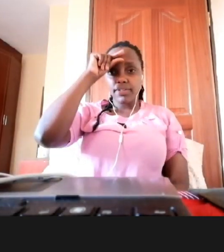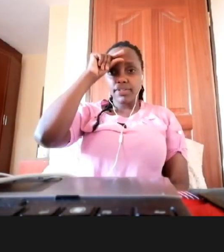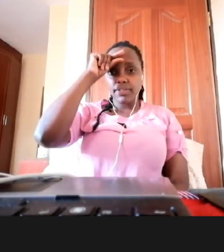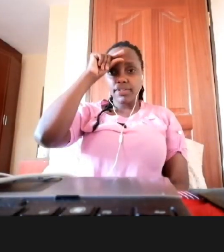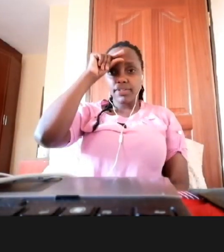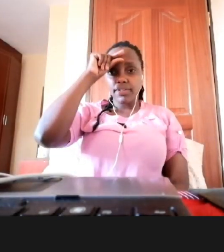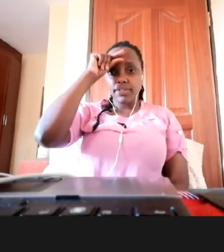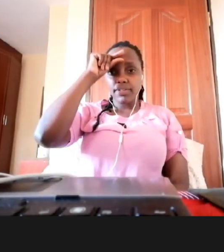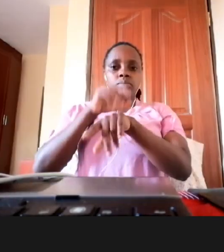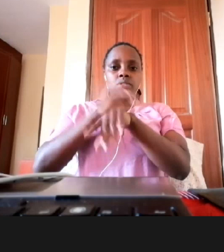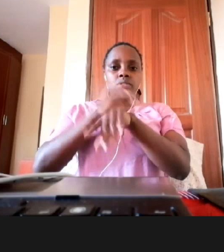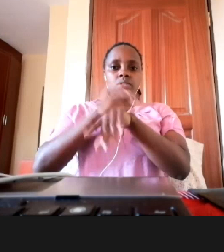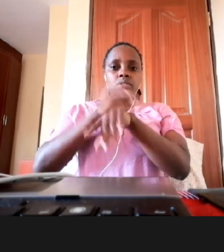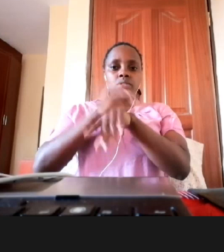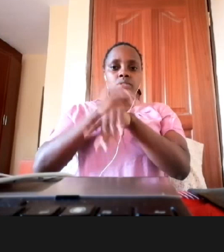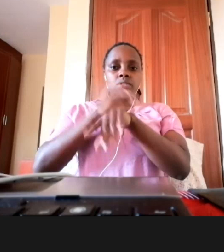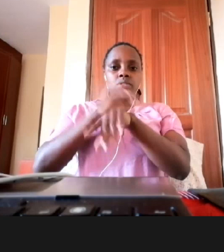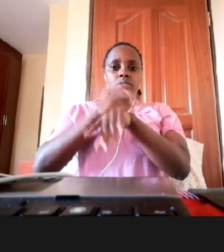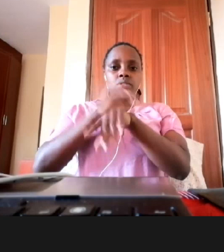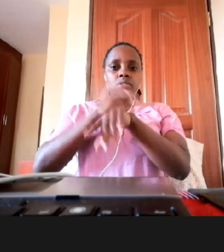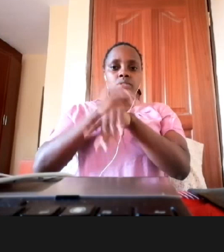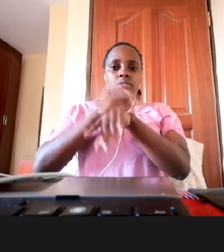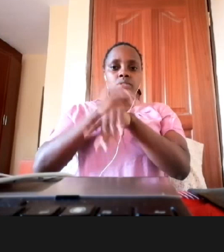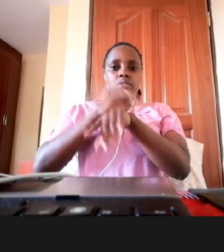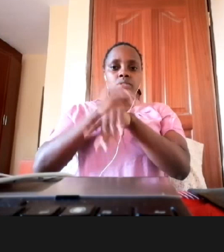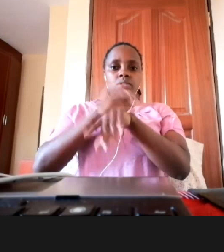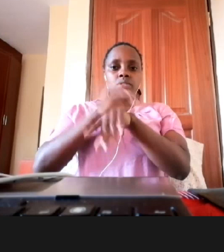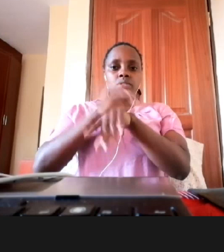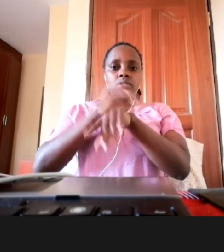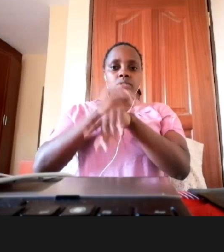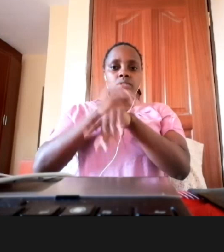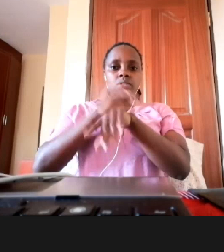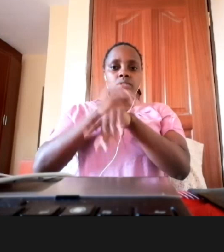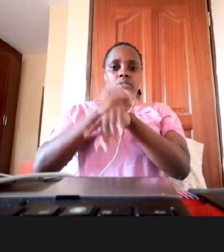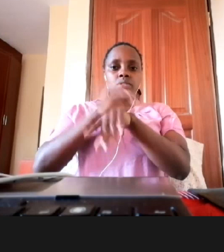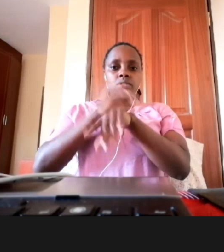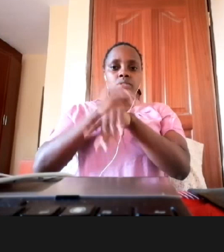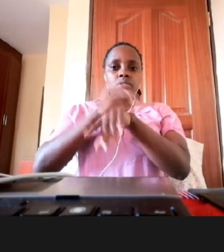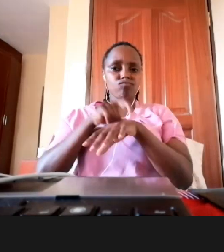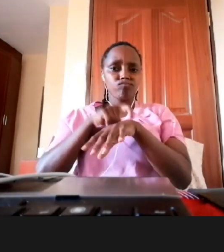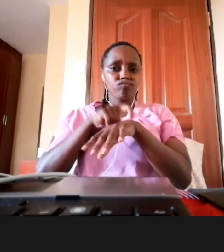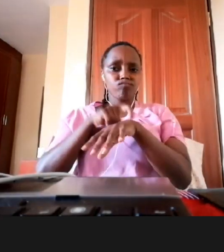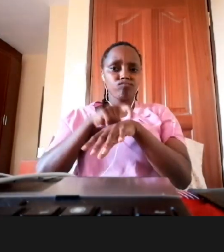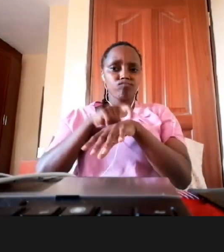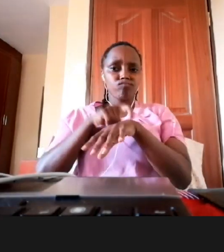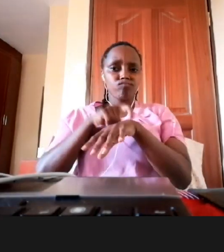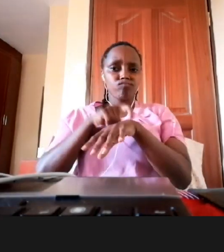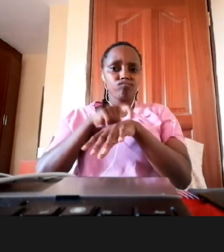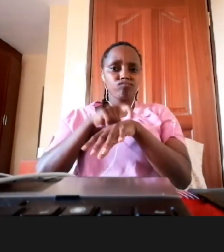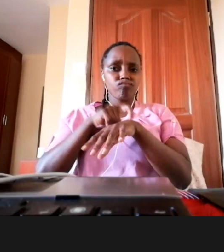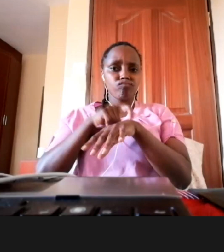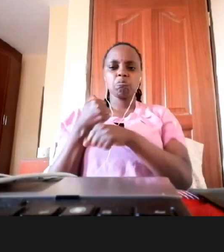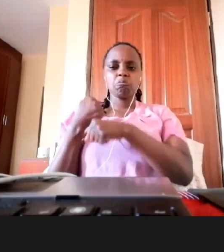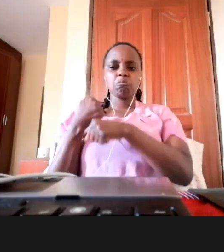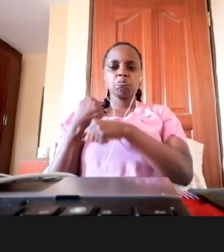this information, most of the time, this information is not reliable.